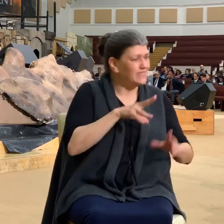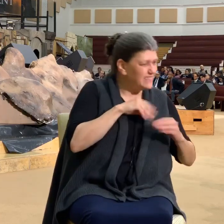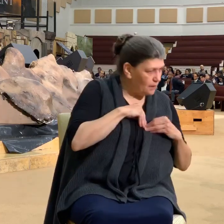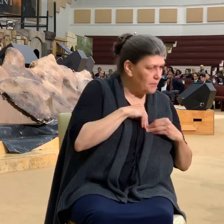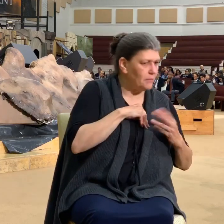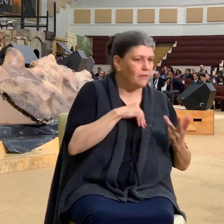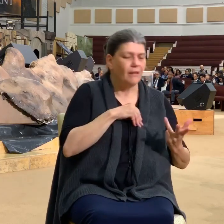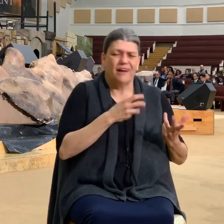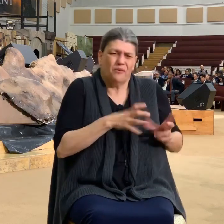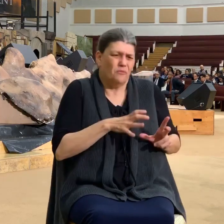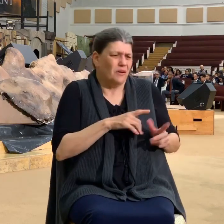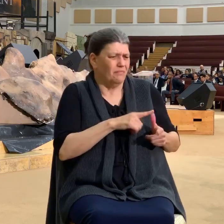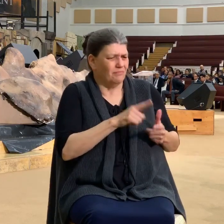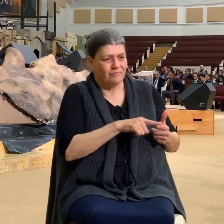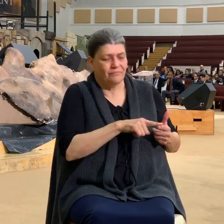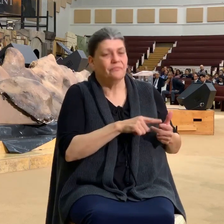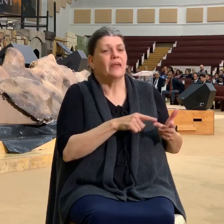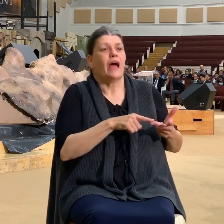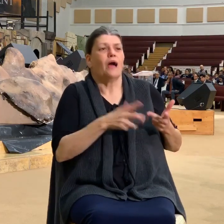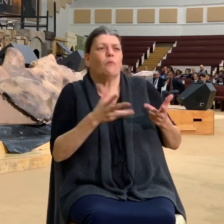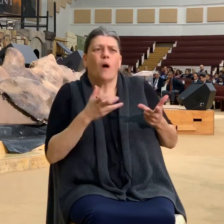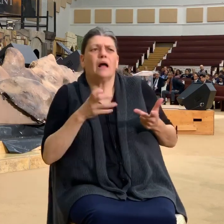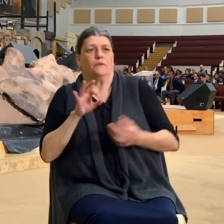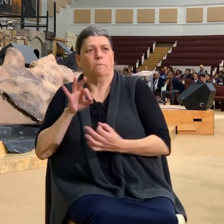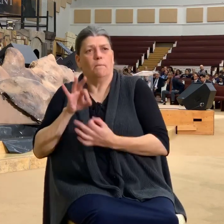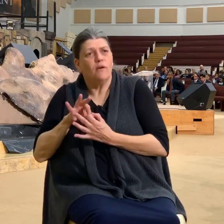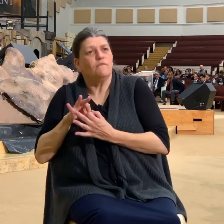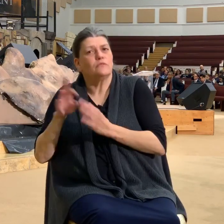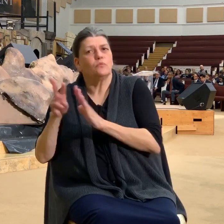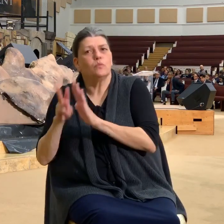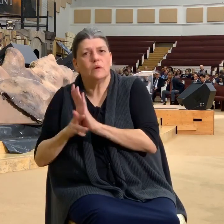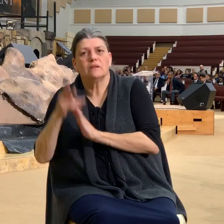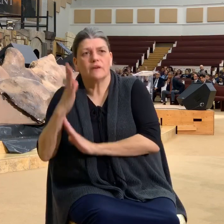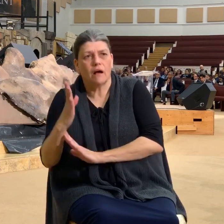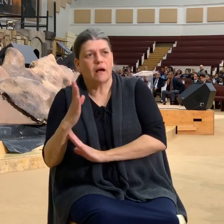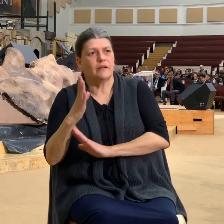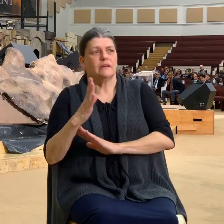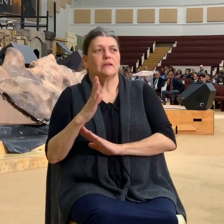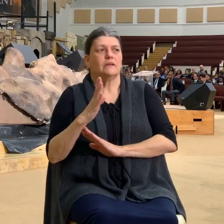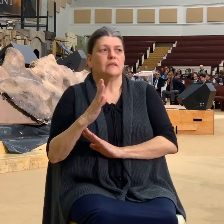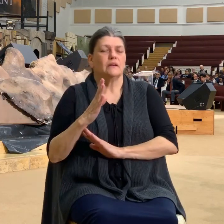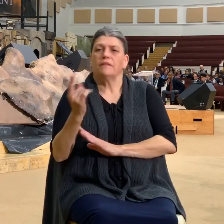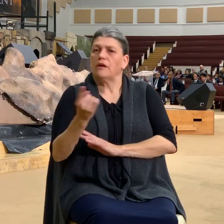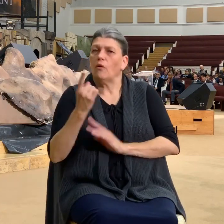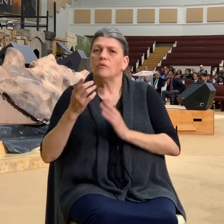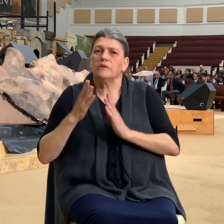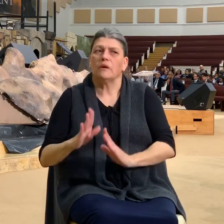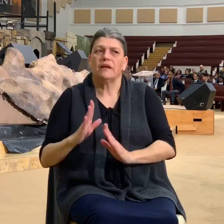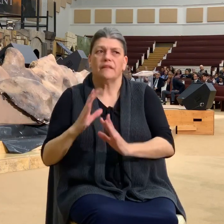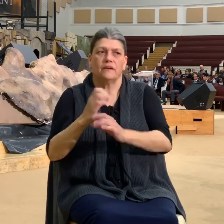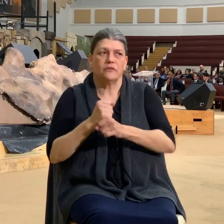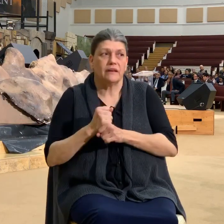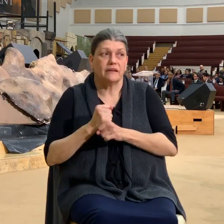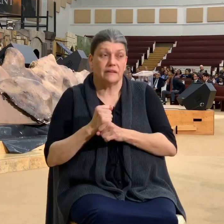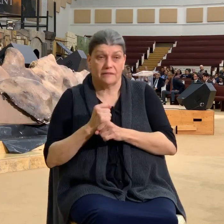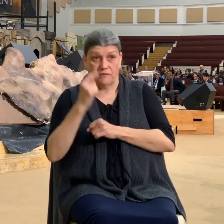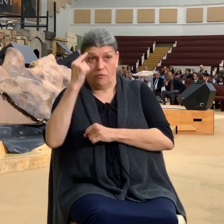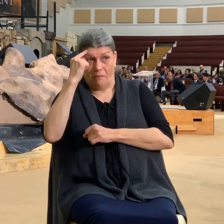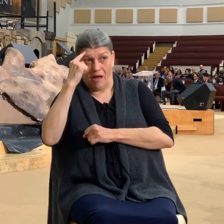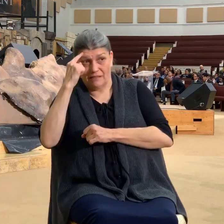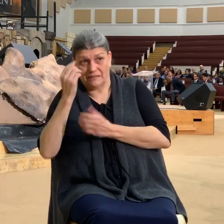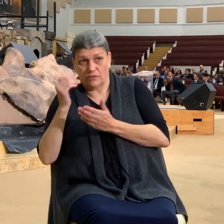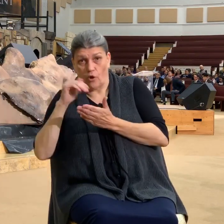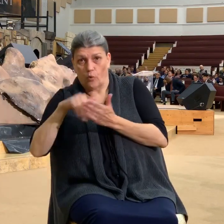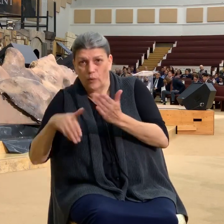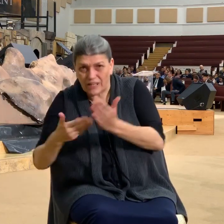want to just get through. What is the perfect will of God? I want the mind of Christ. That can only come through the renewing of your mind.